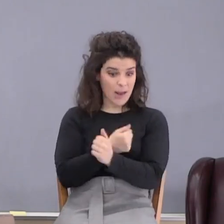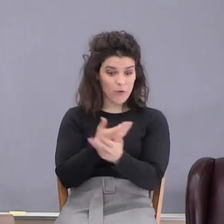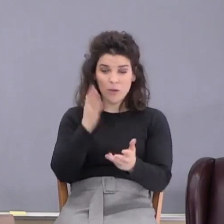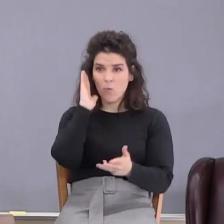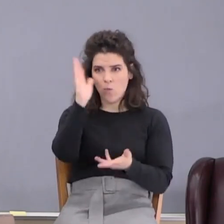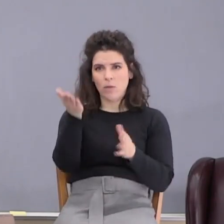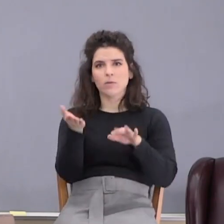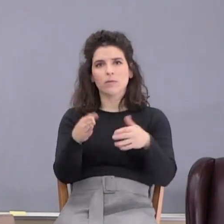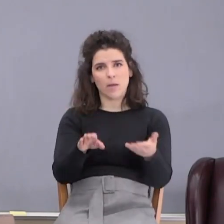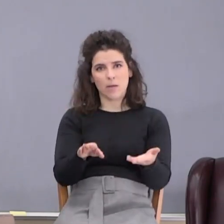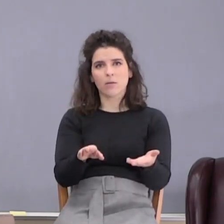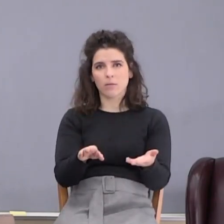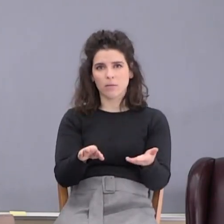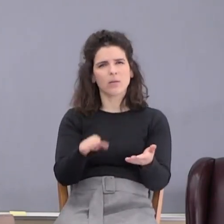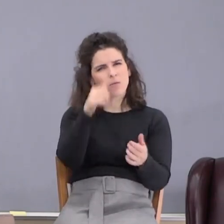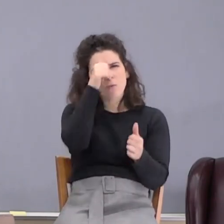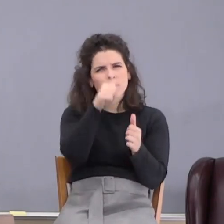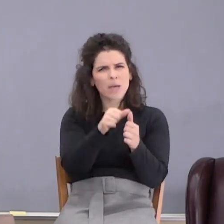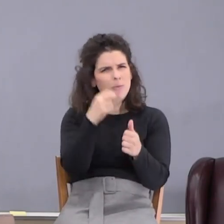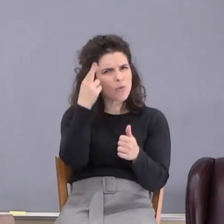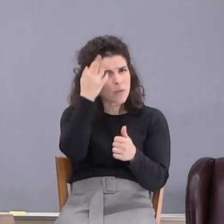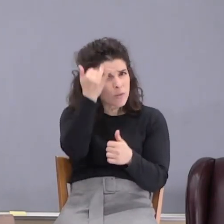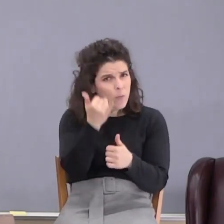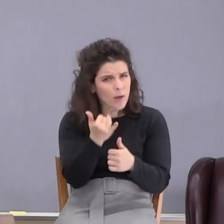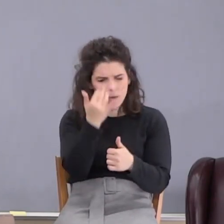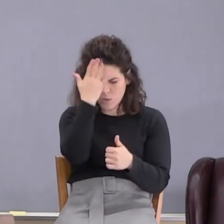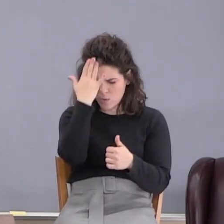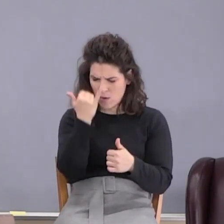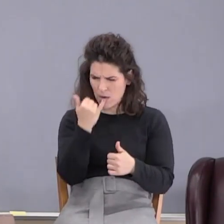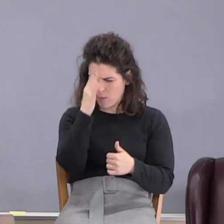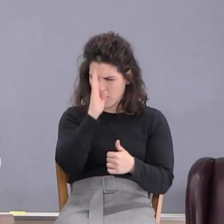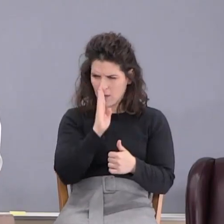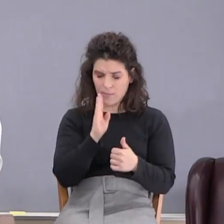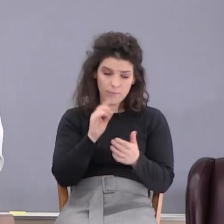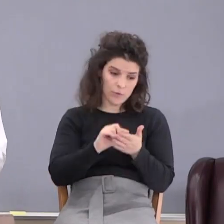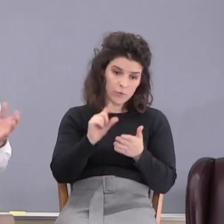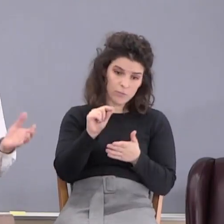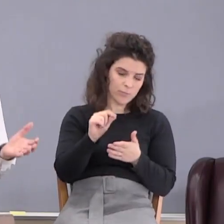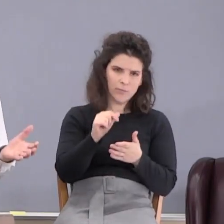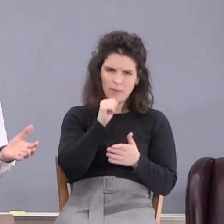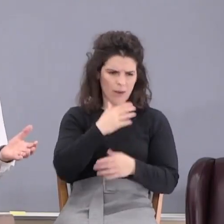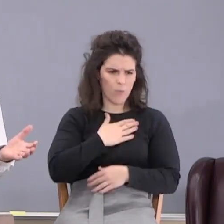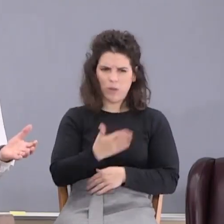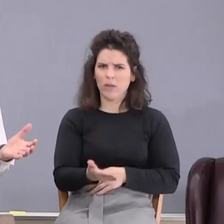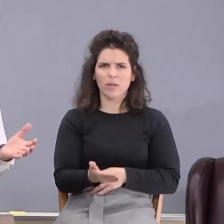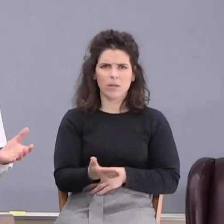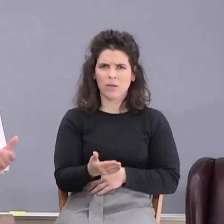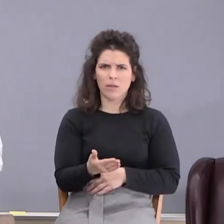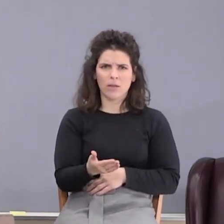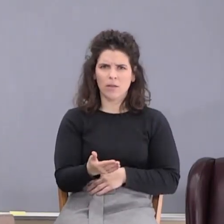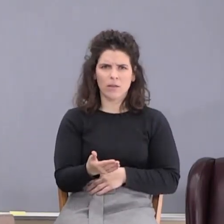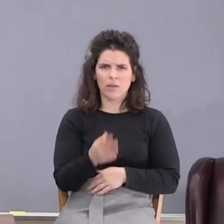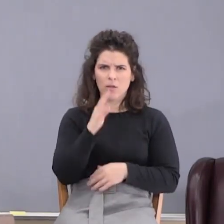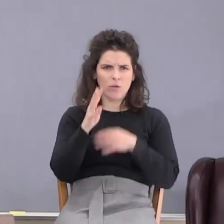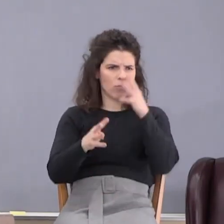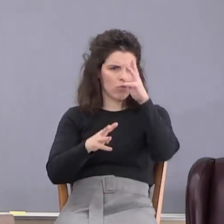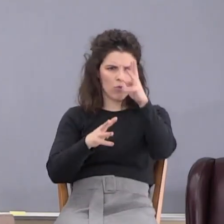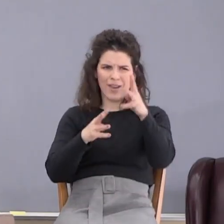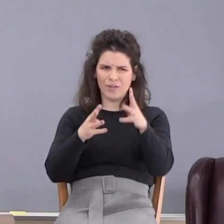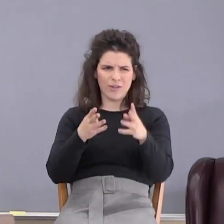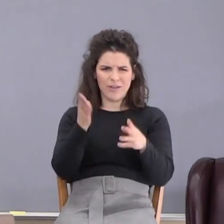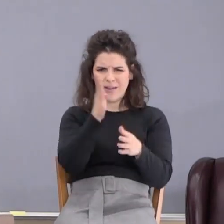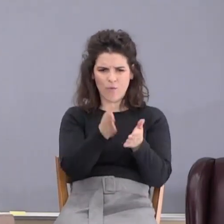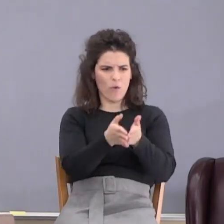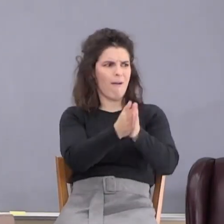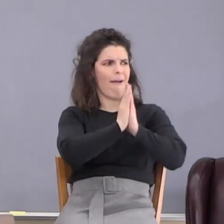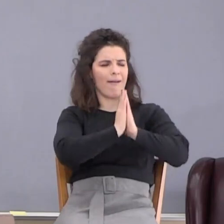die. Now remember the reason for that. Why would God, verse 20 says it, not willingly, the creation never asked